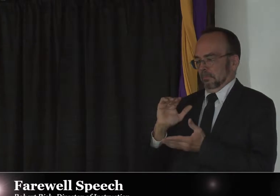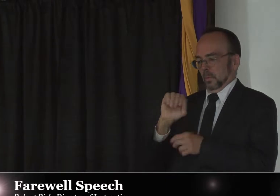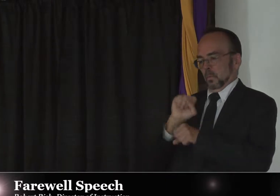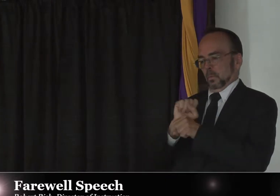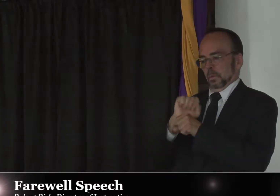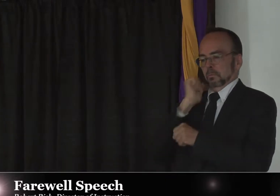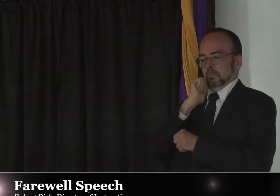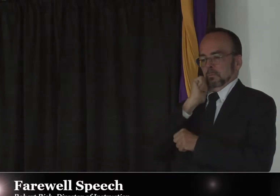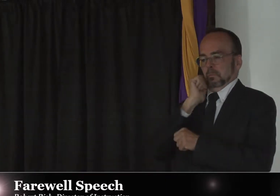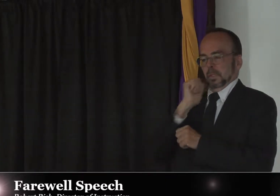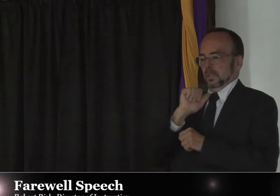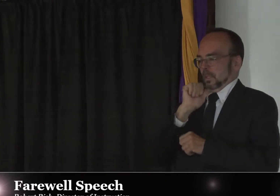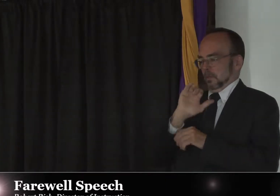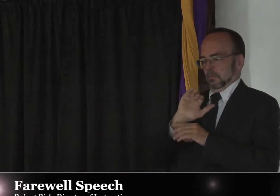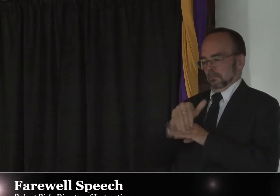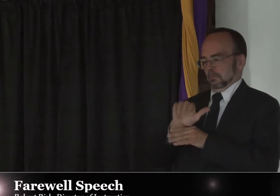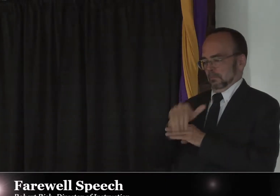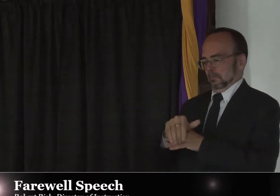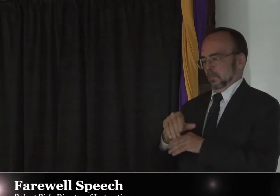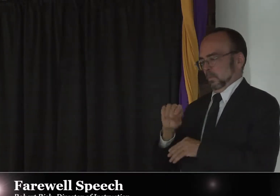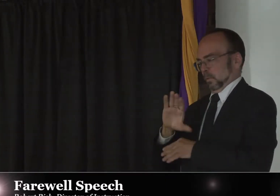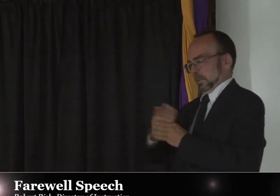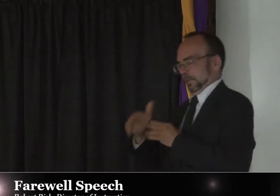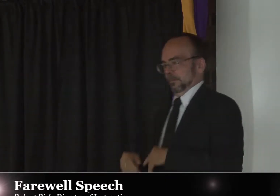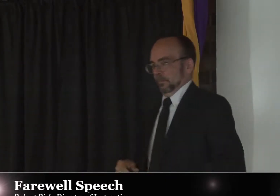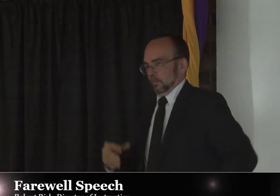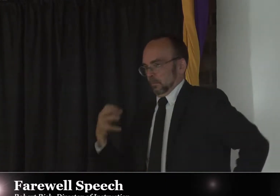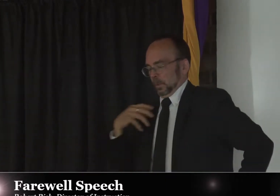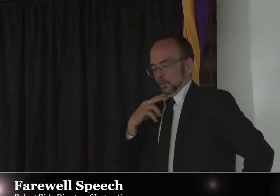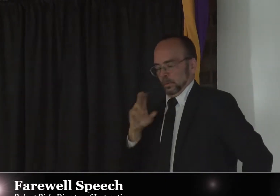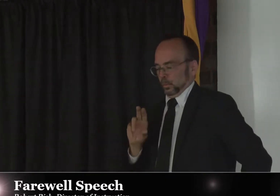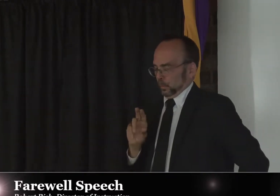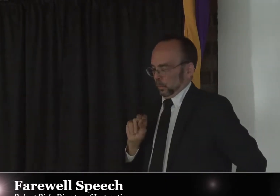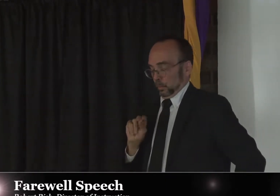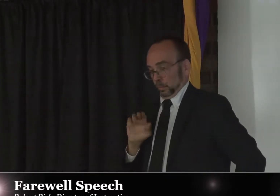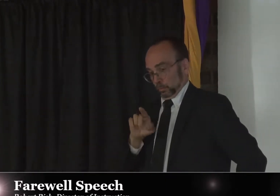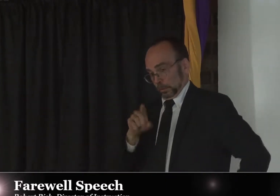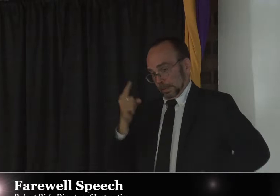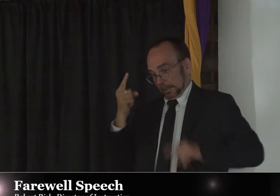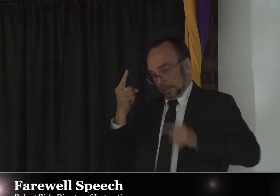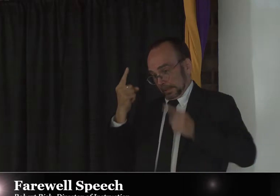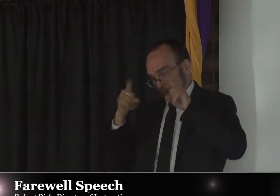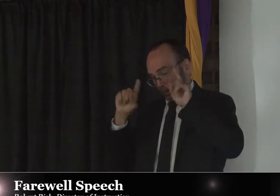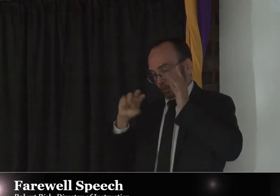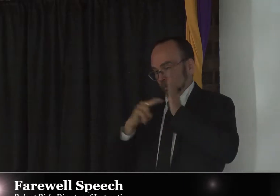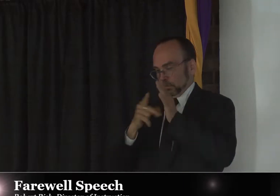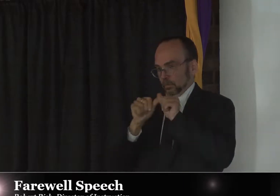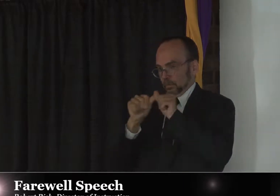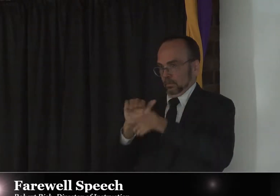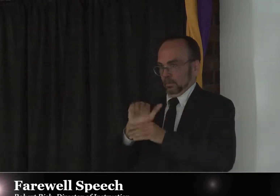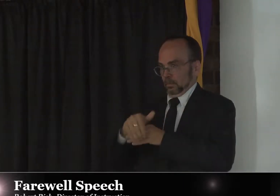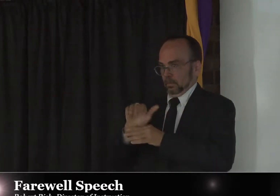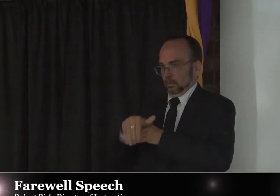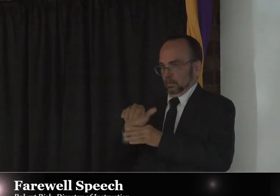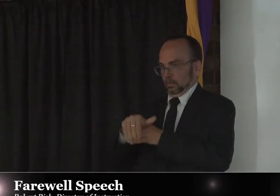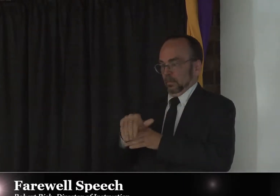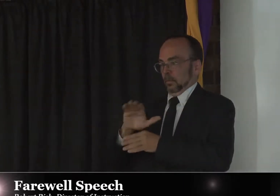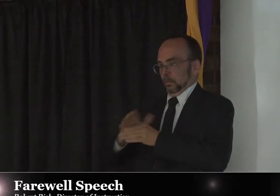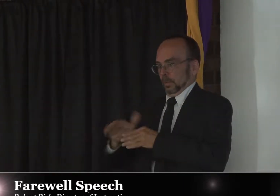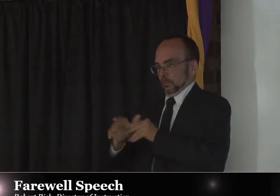have less work every day and not every night and not on the weekend. But the boss said, no, you're successful. You need to keep